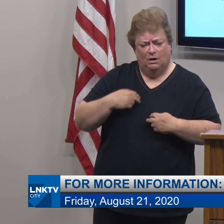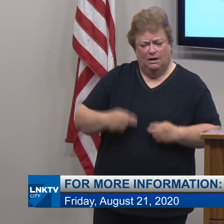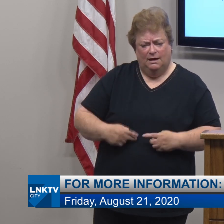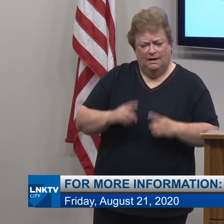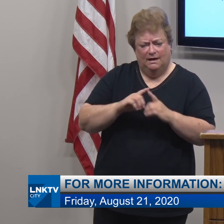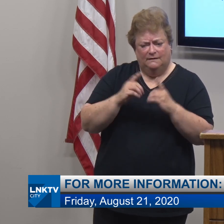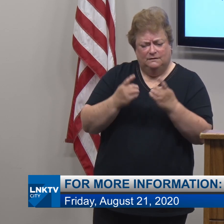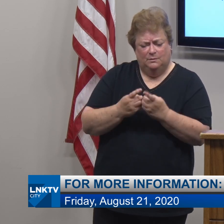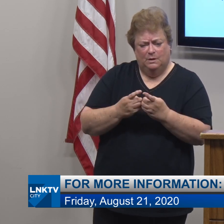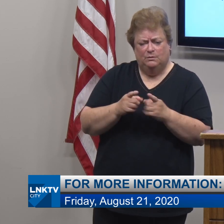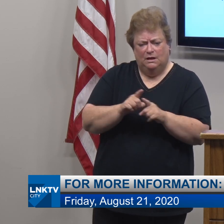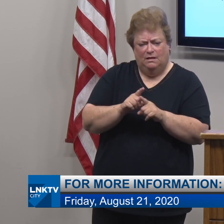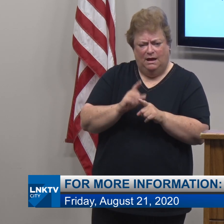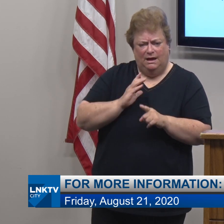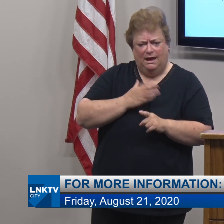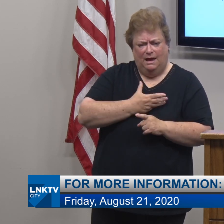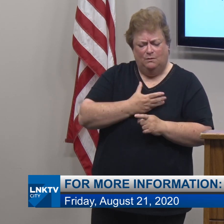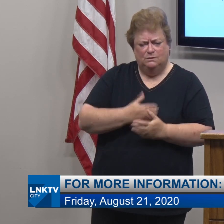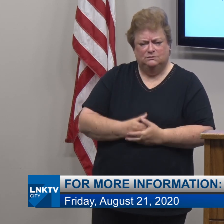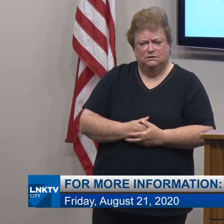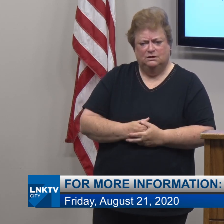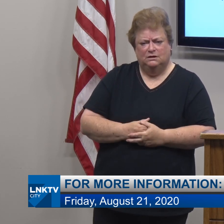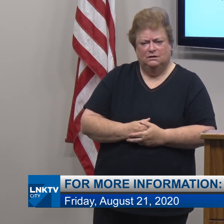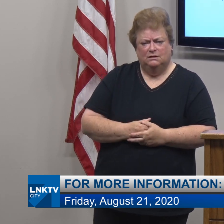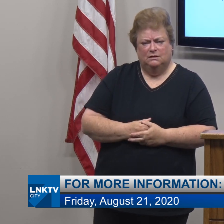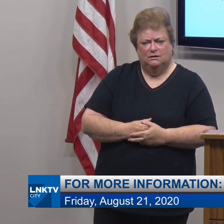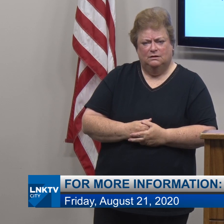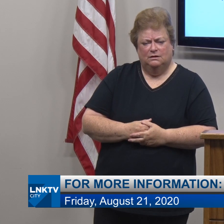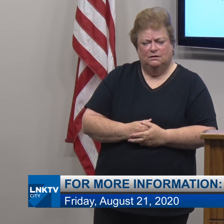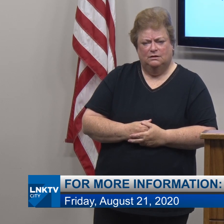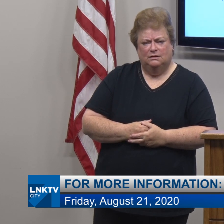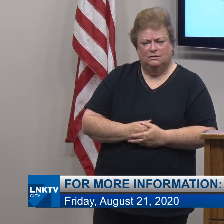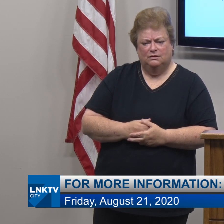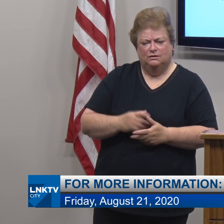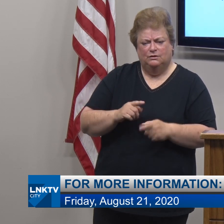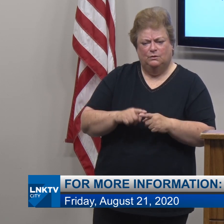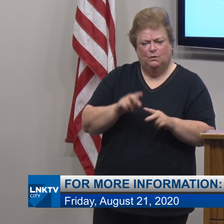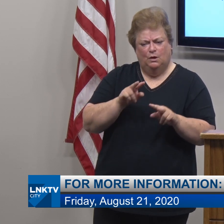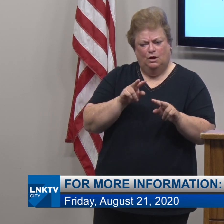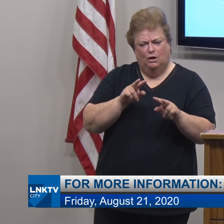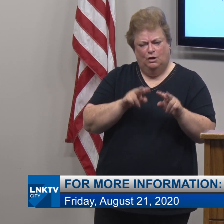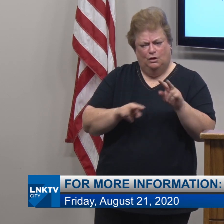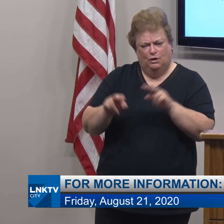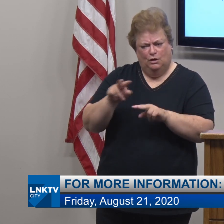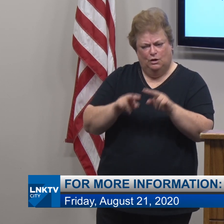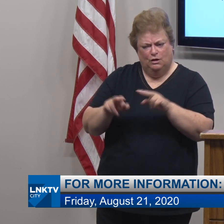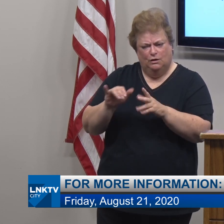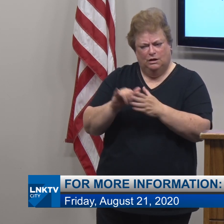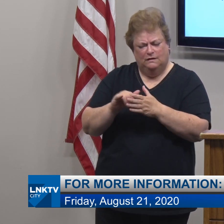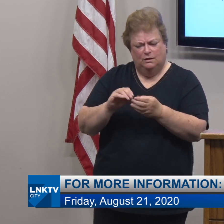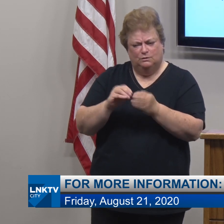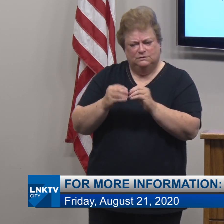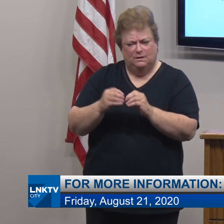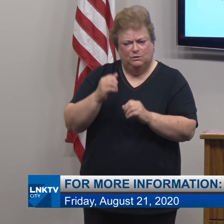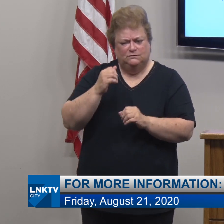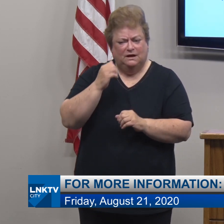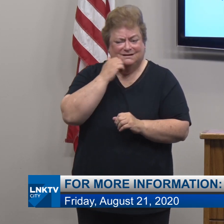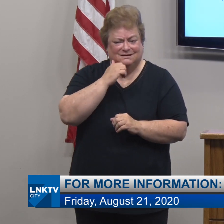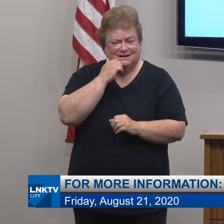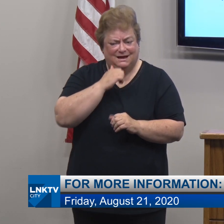like ours to sort of weigh the new case numbers that they see on a daily basis